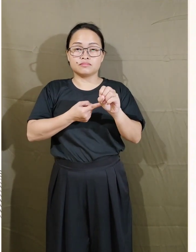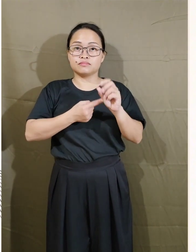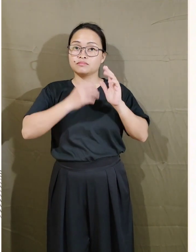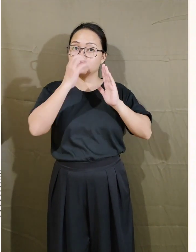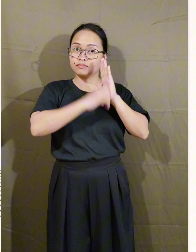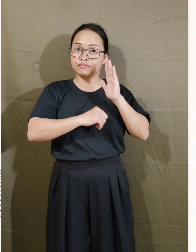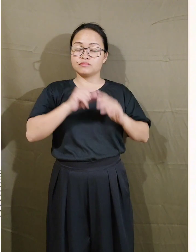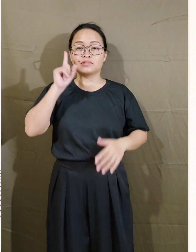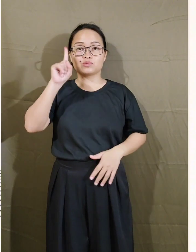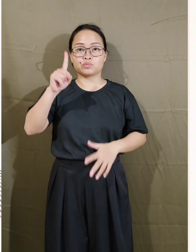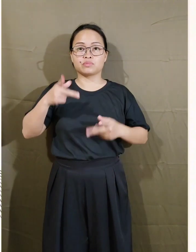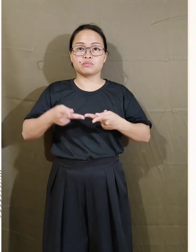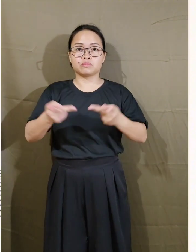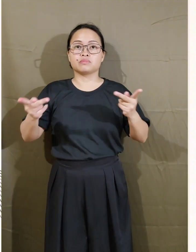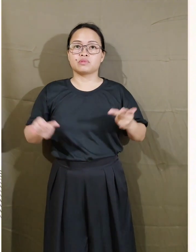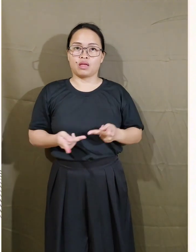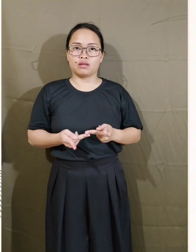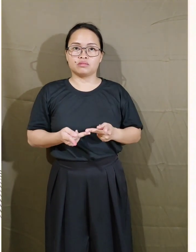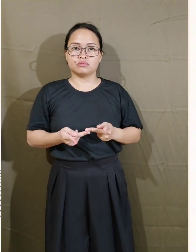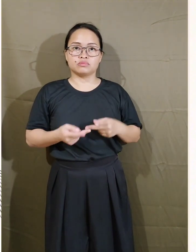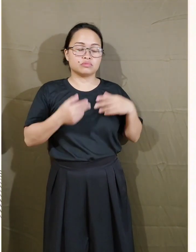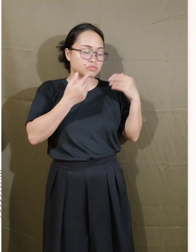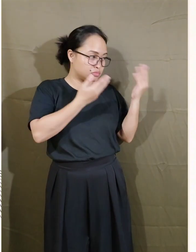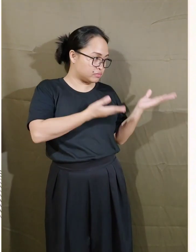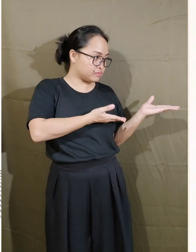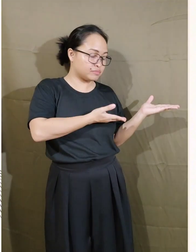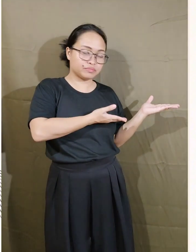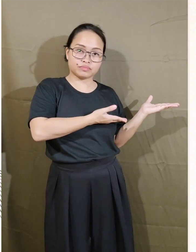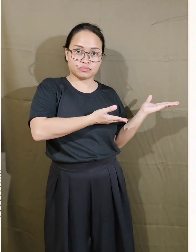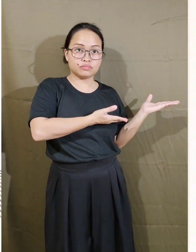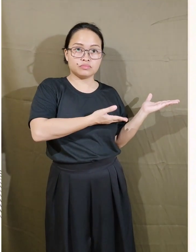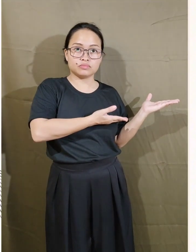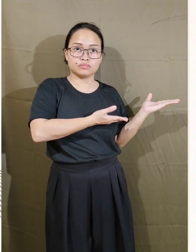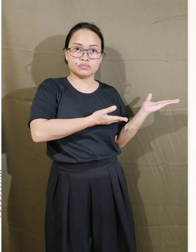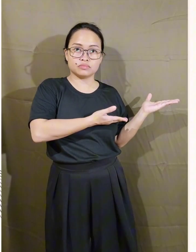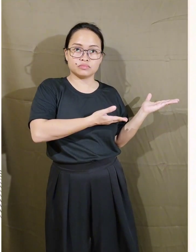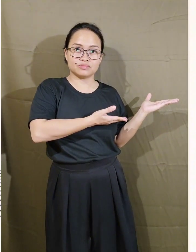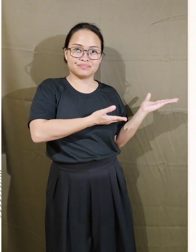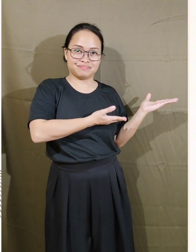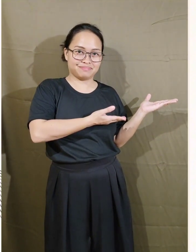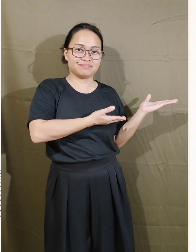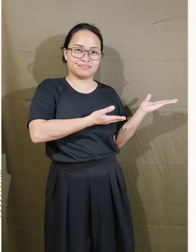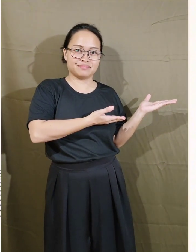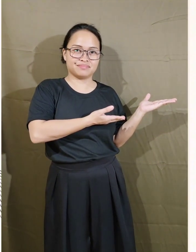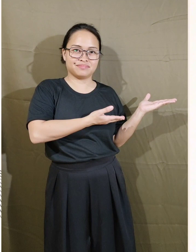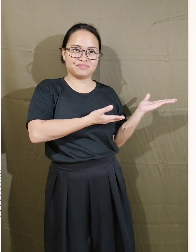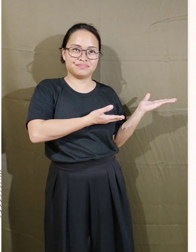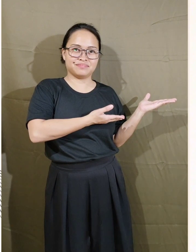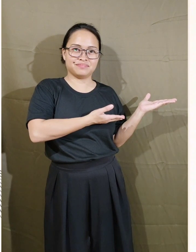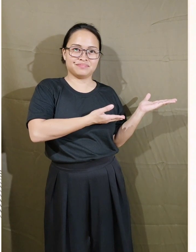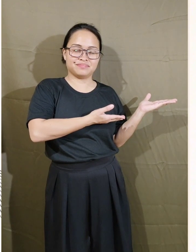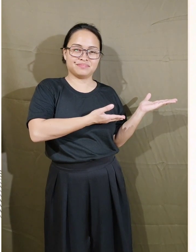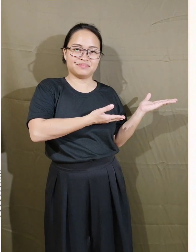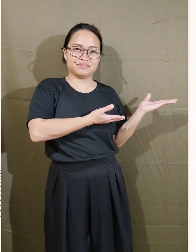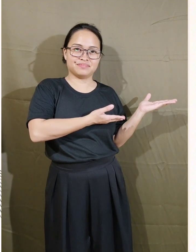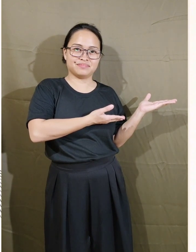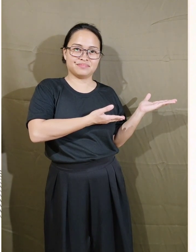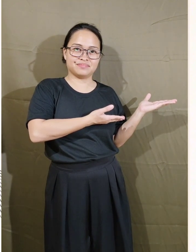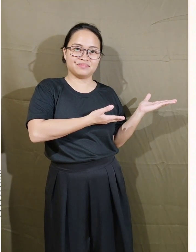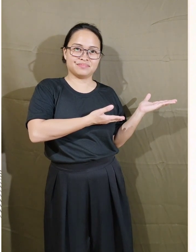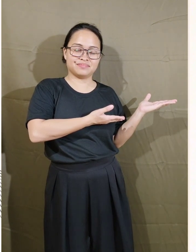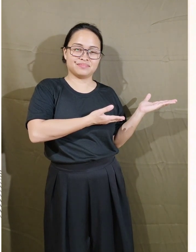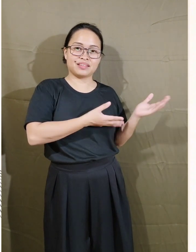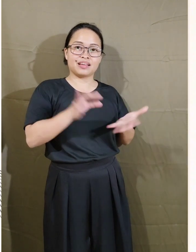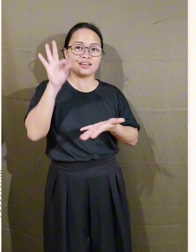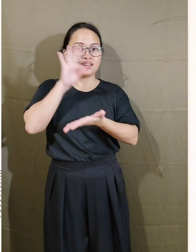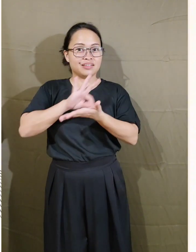ones place. So 4 paper clips minus 2 paper clips. Let's